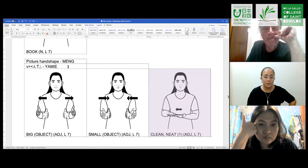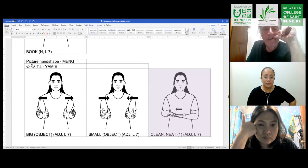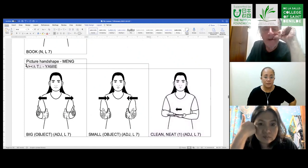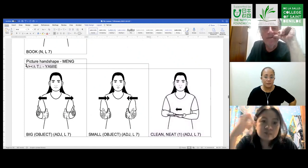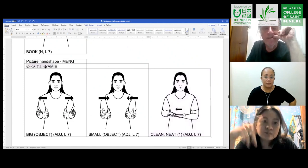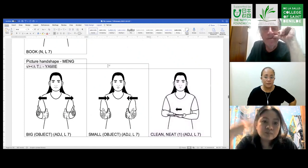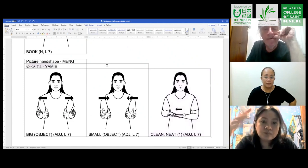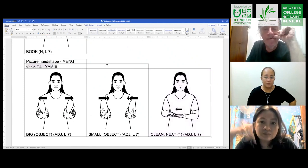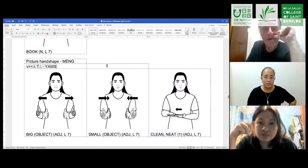Yes. Okay.